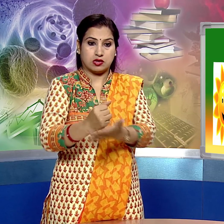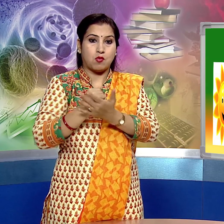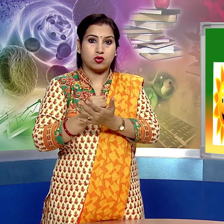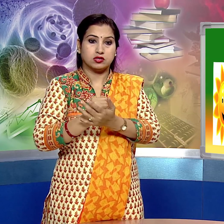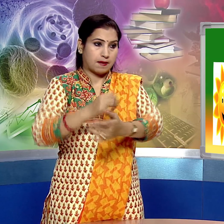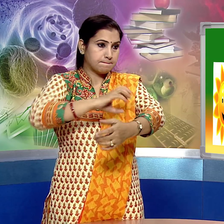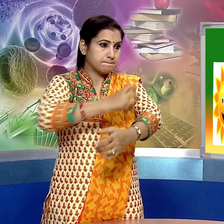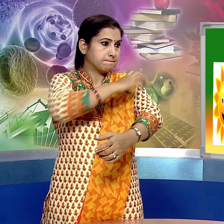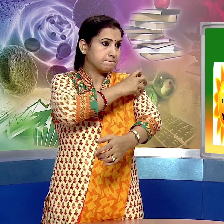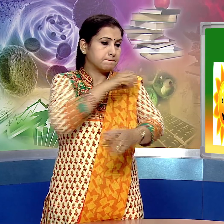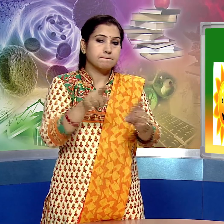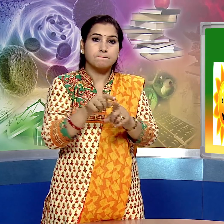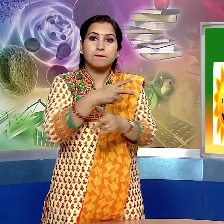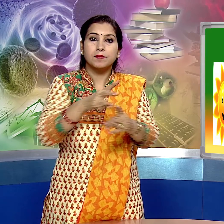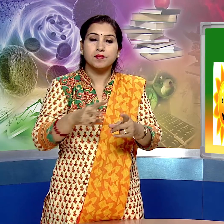Supports muscle functions and immunity.